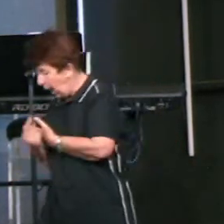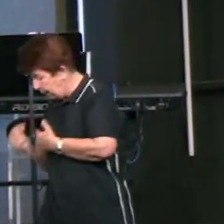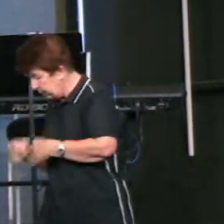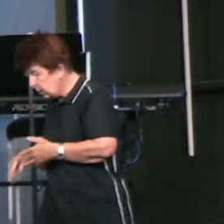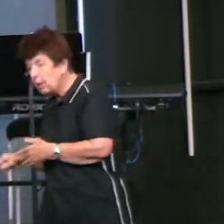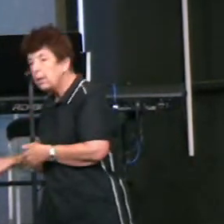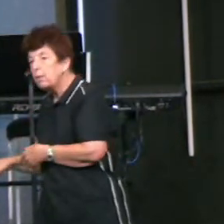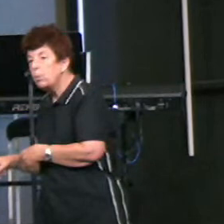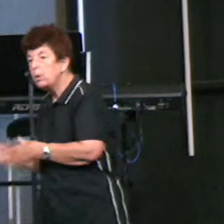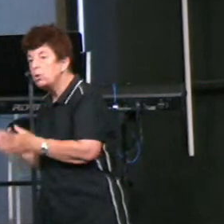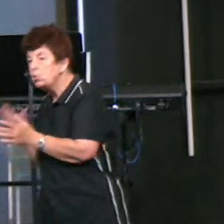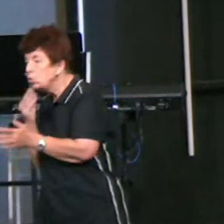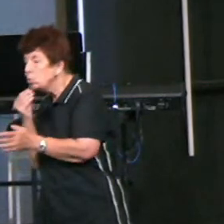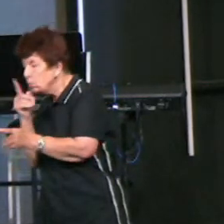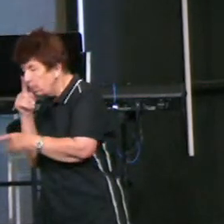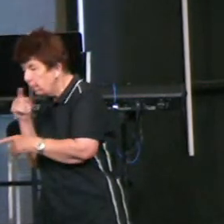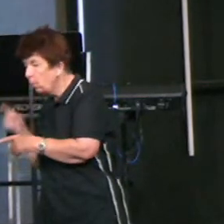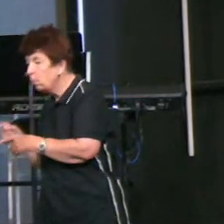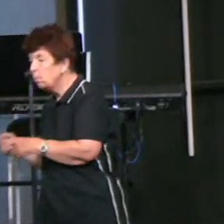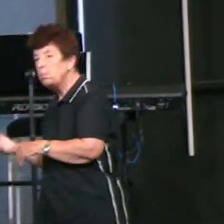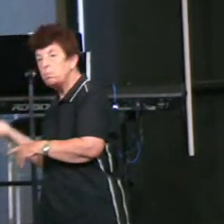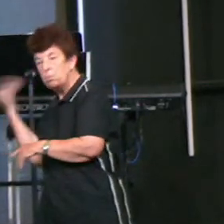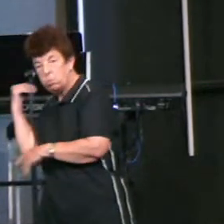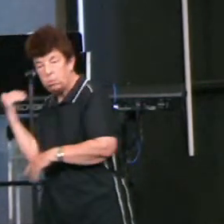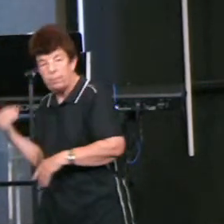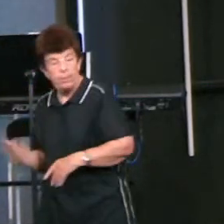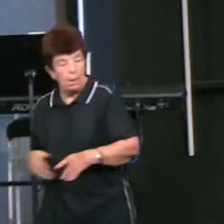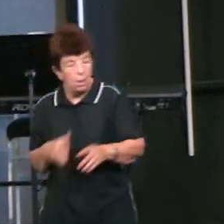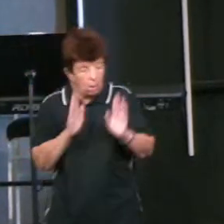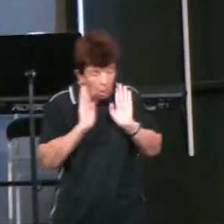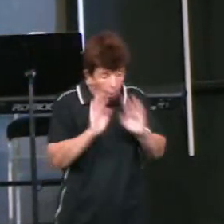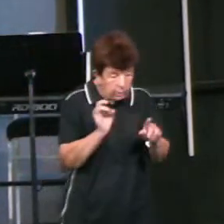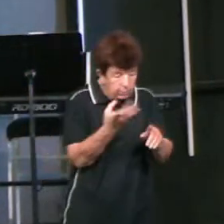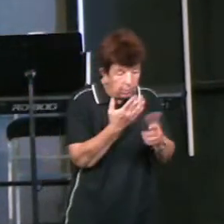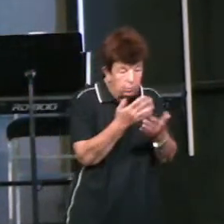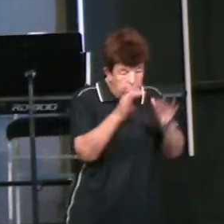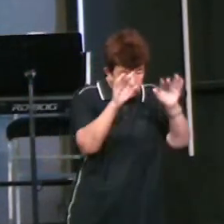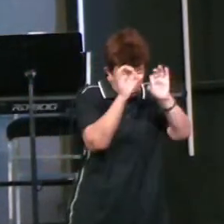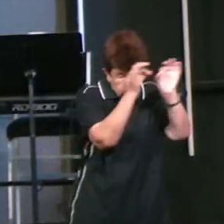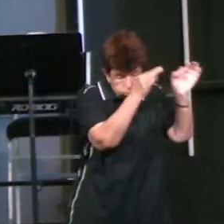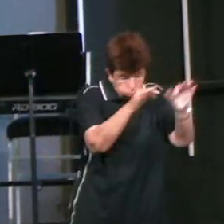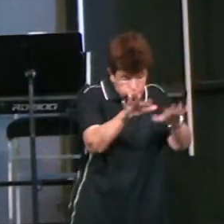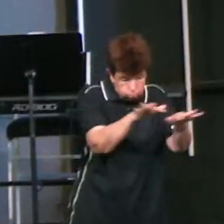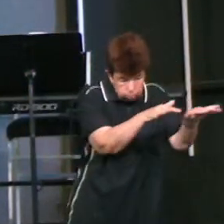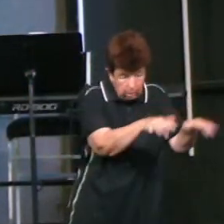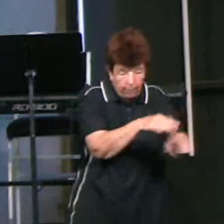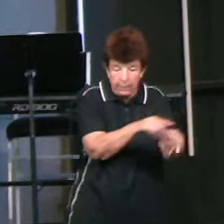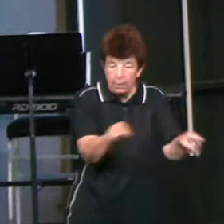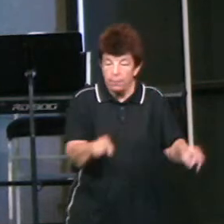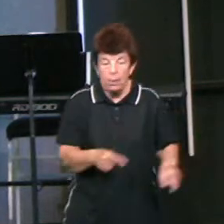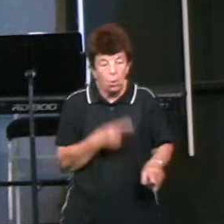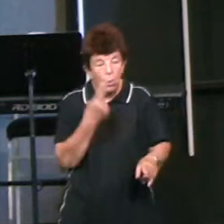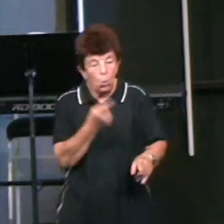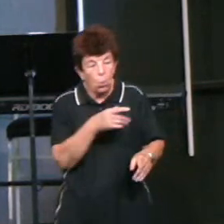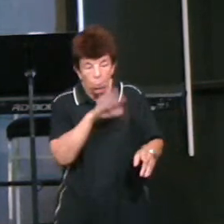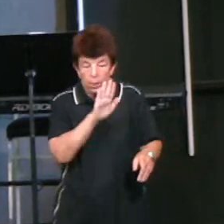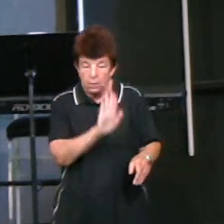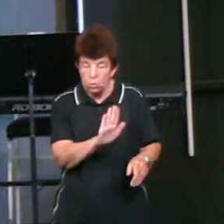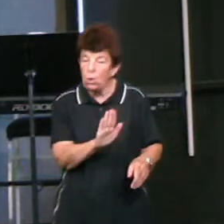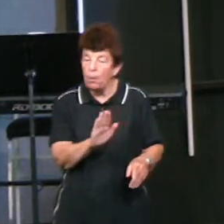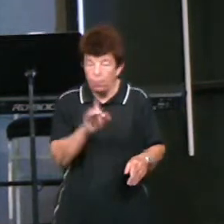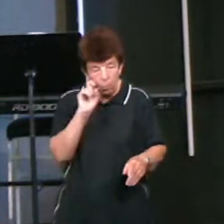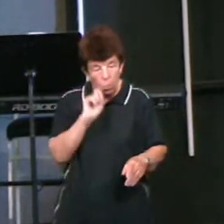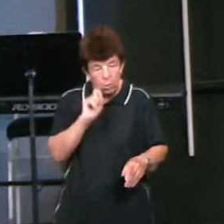and the Jews gathered. The Holy Spirit fell on them. They were saved. And Peter says, "Who can withhold